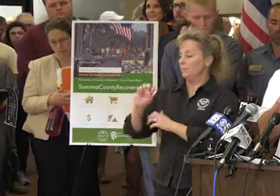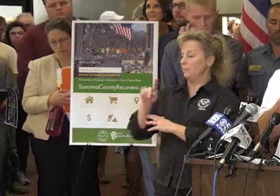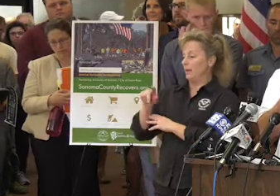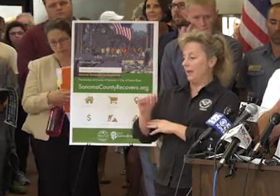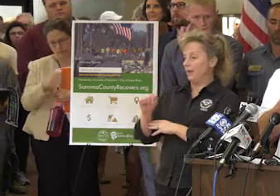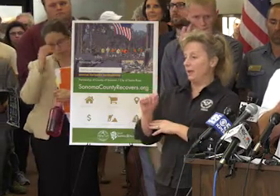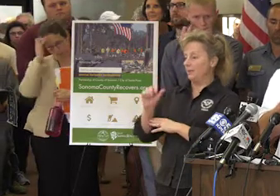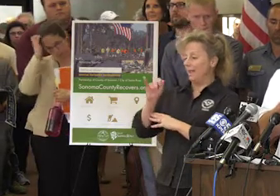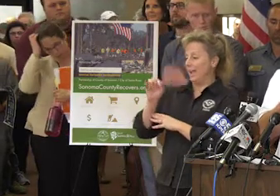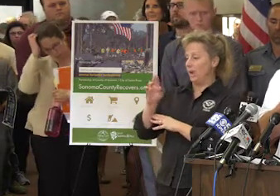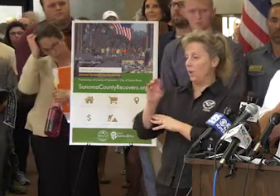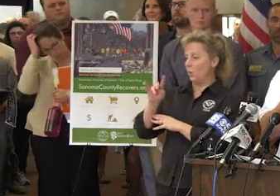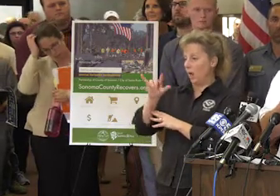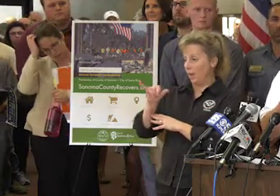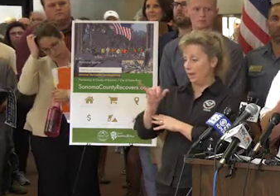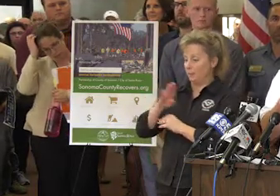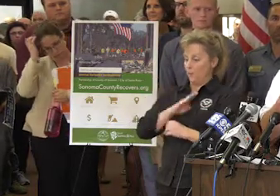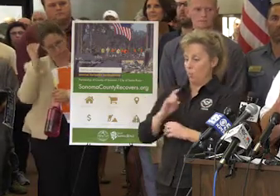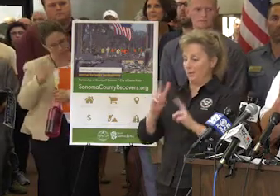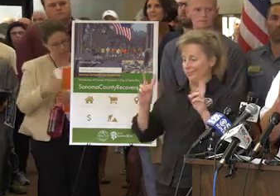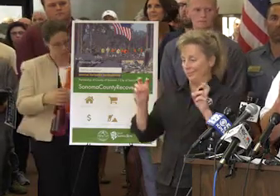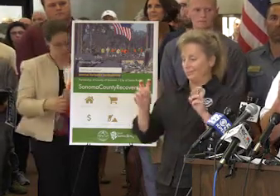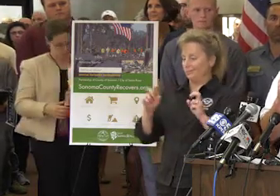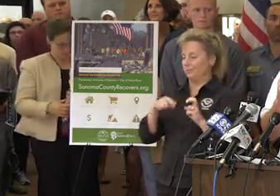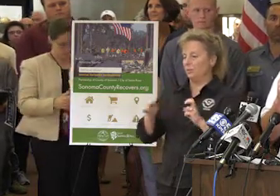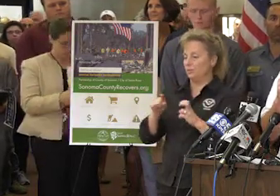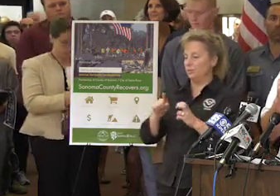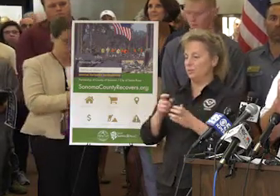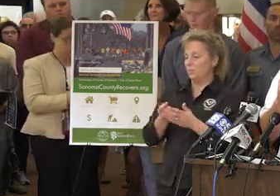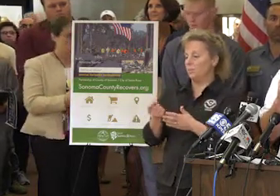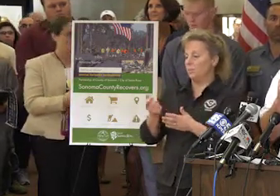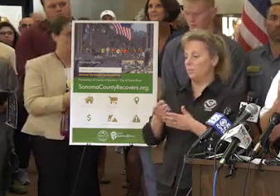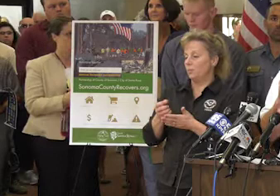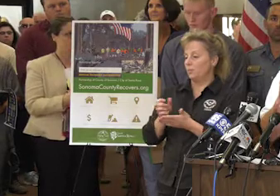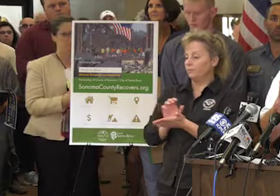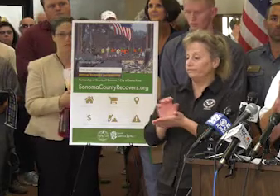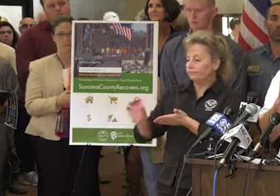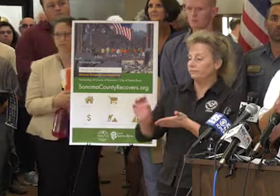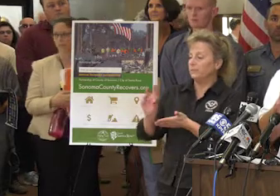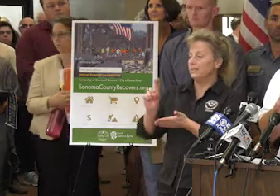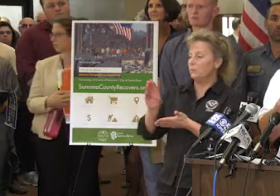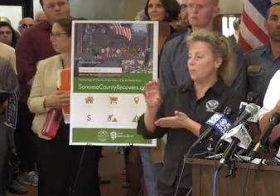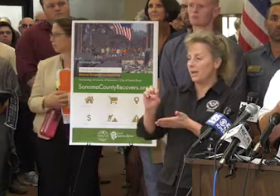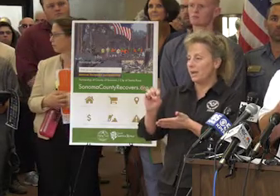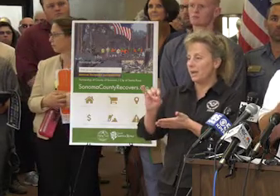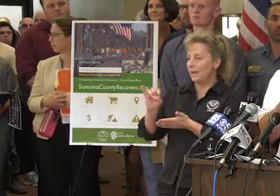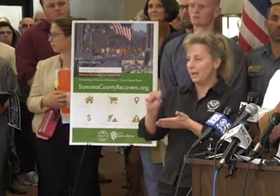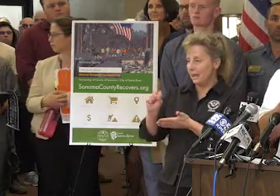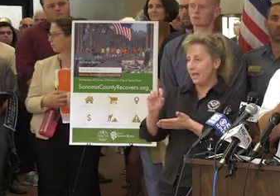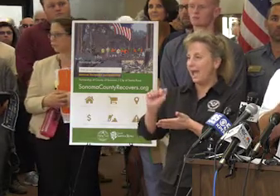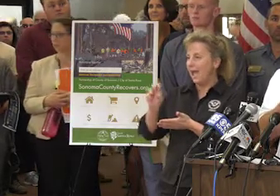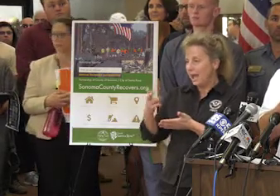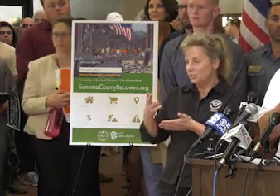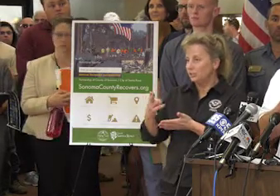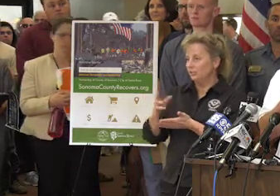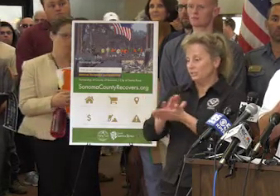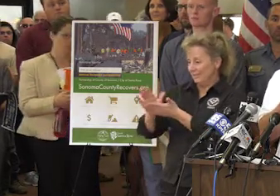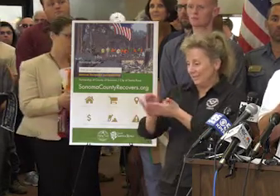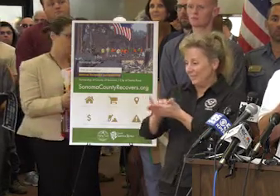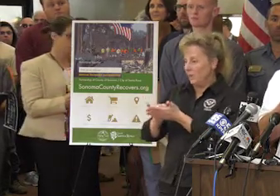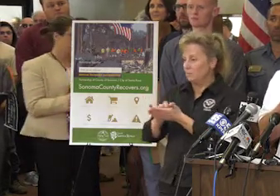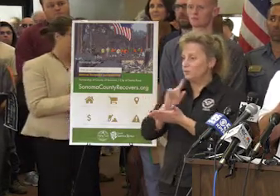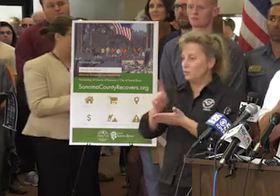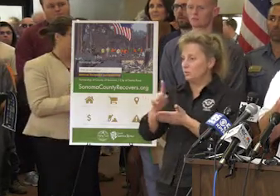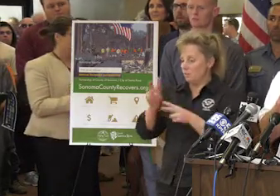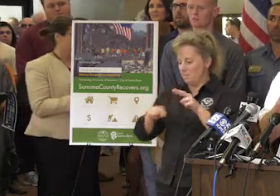and the air quality boards to make sure that all of our removal of ash and debris, we're constantly monitoring the air around us and the materials